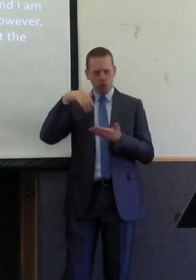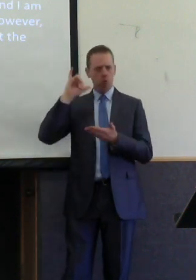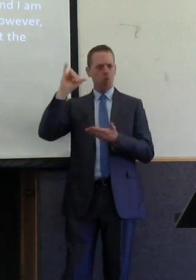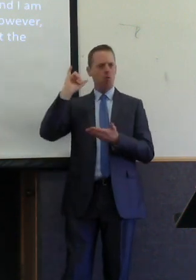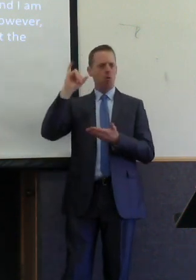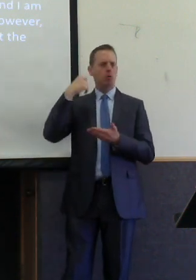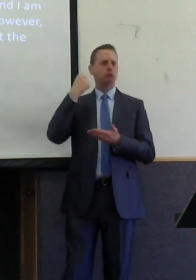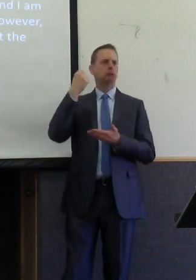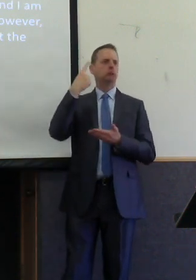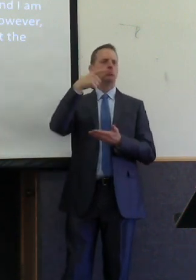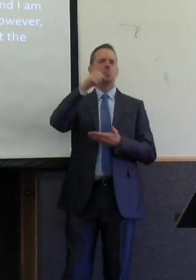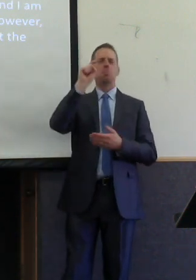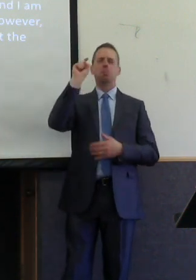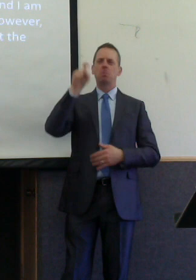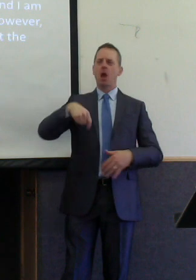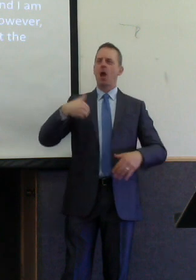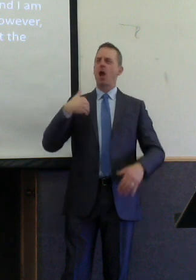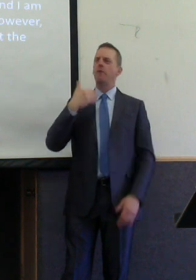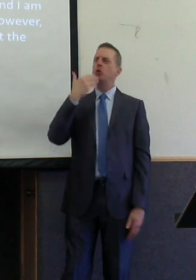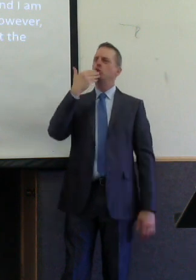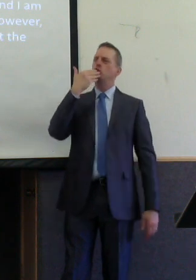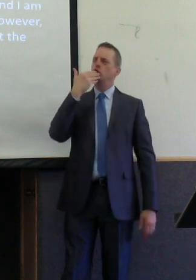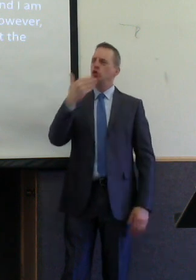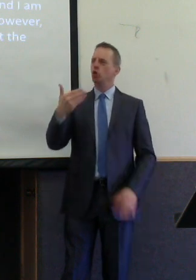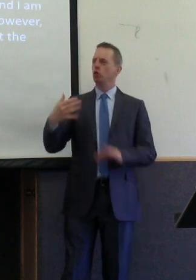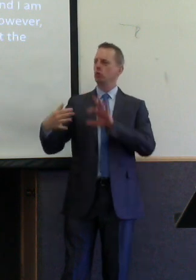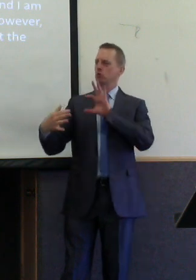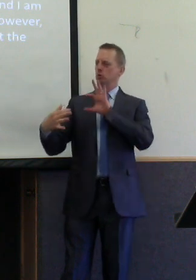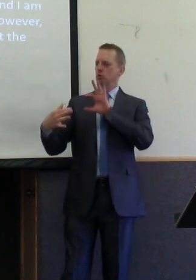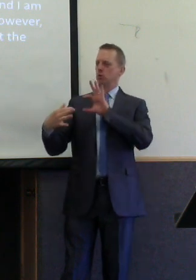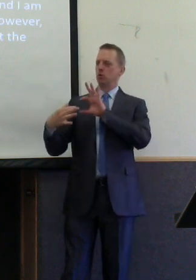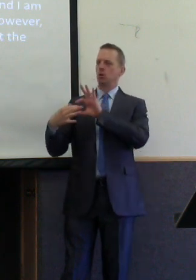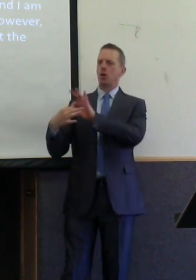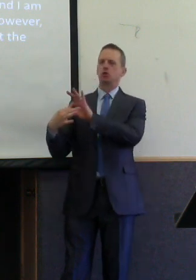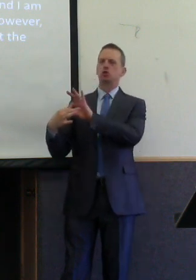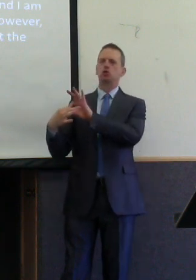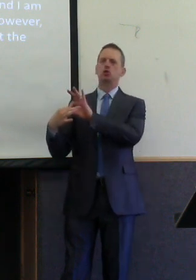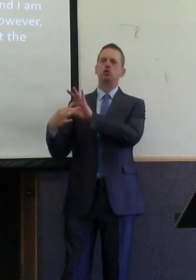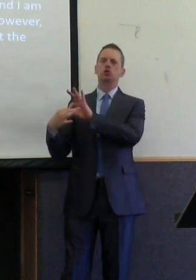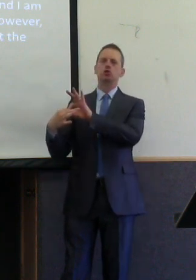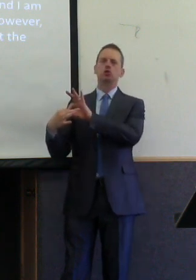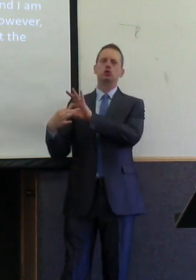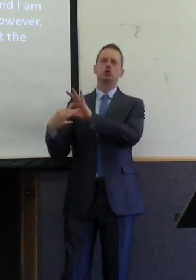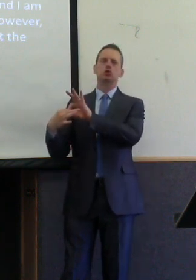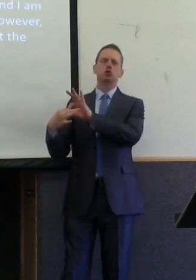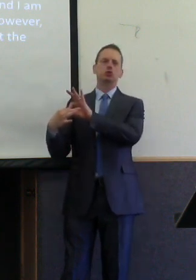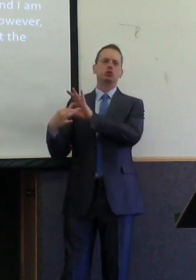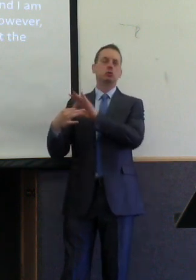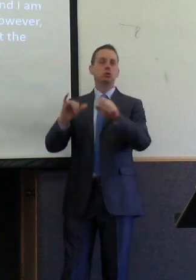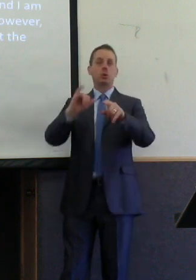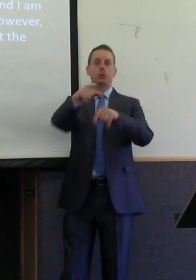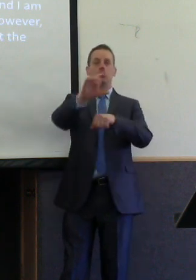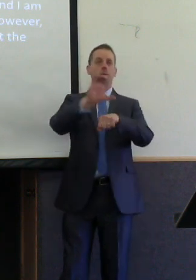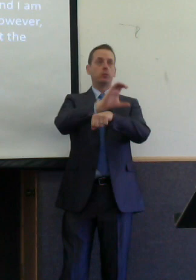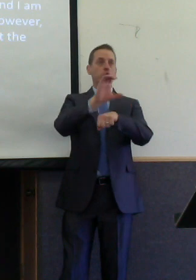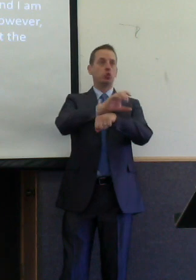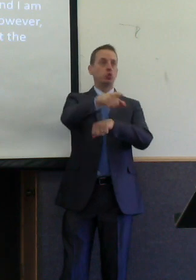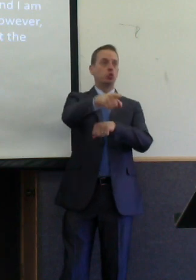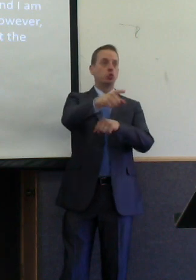I learned about it a couple of years ago. You must have a good connection. Then you